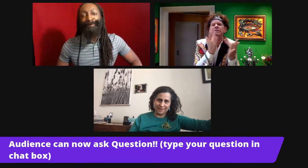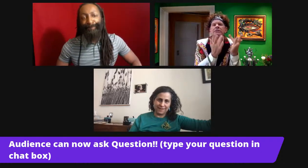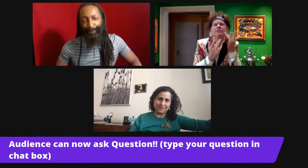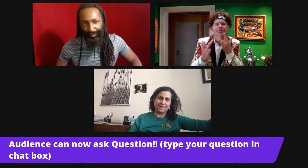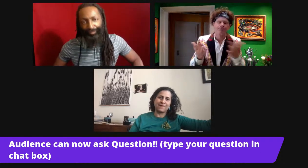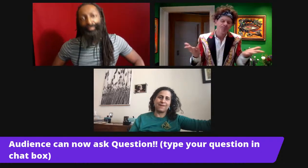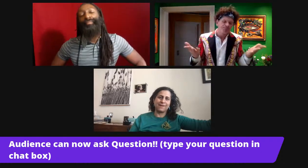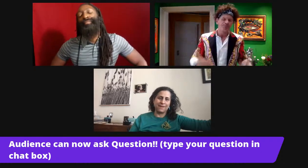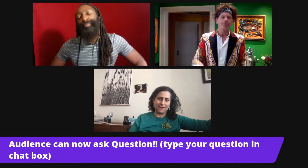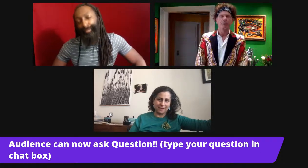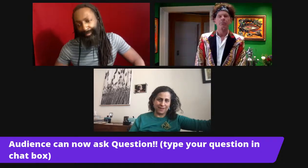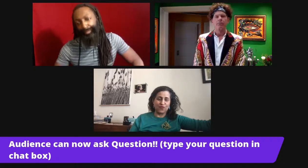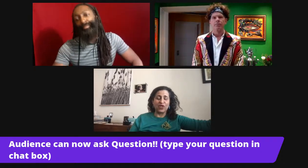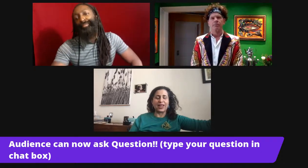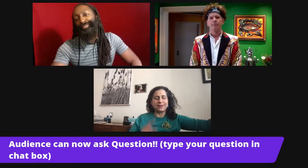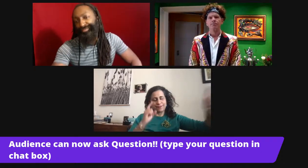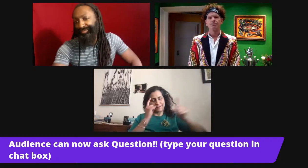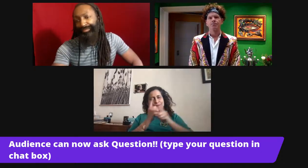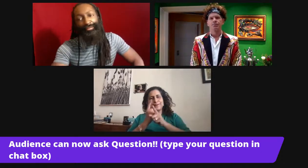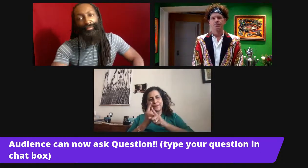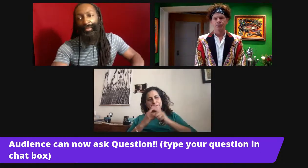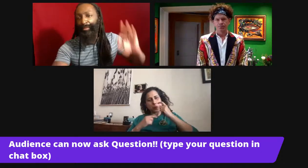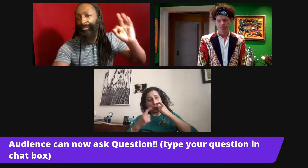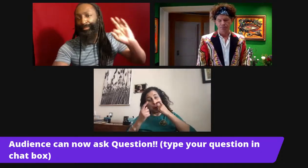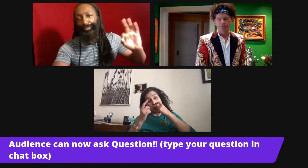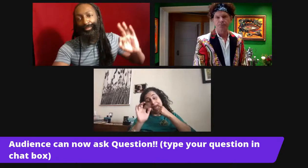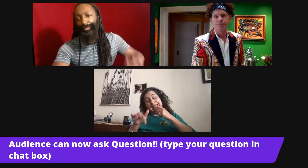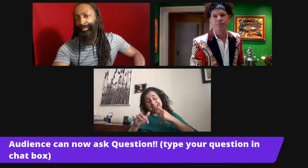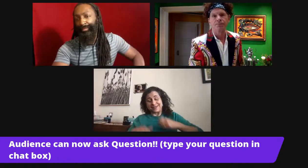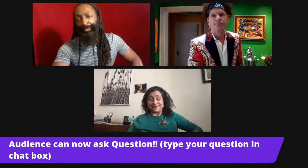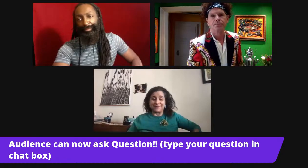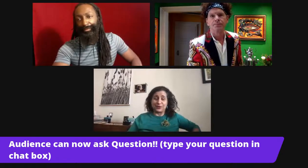understanding. But, you know, without an interpreter, you know, we our resources are limited.